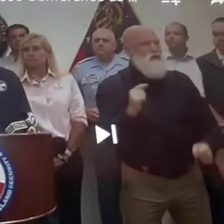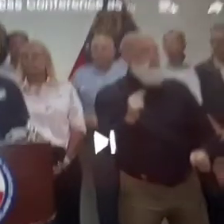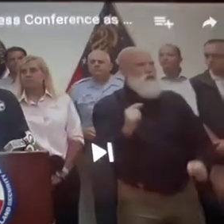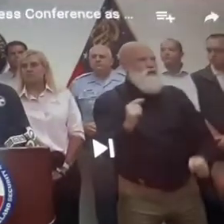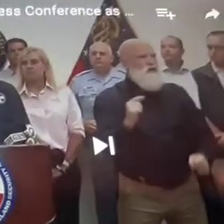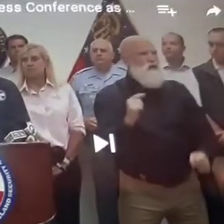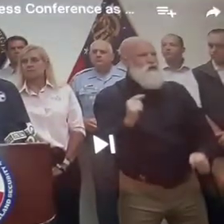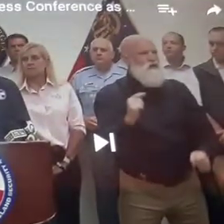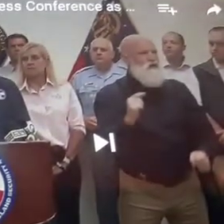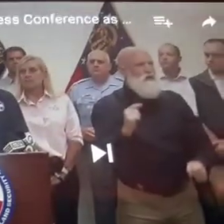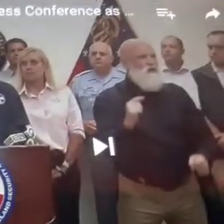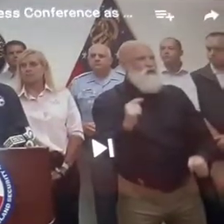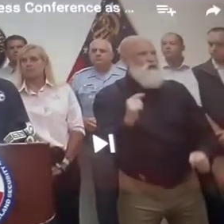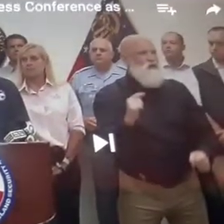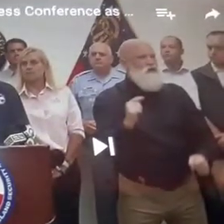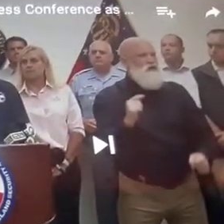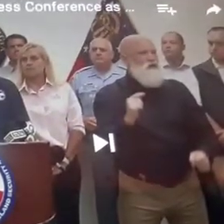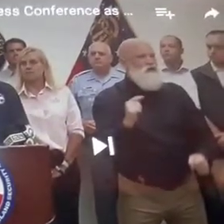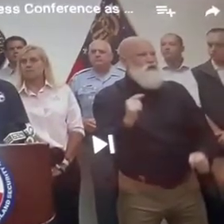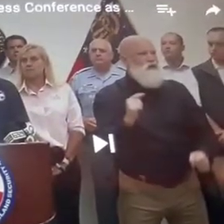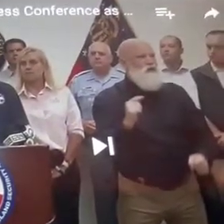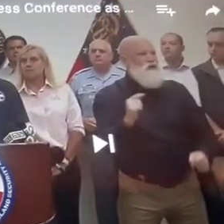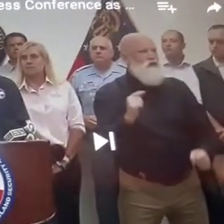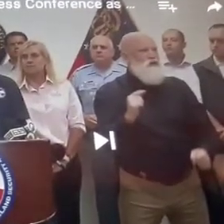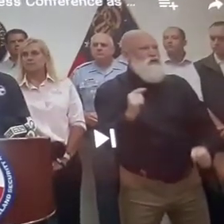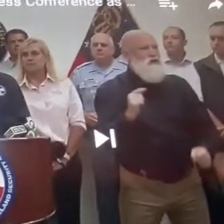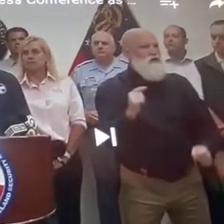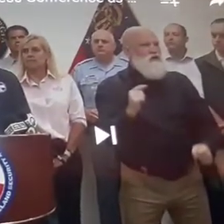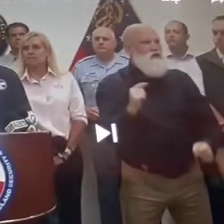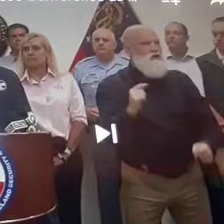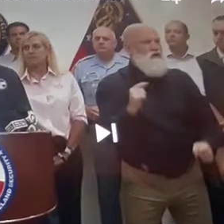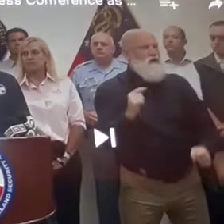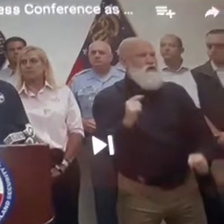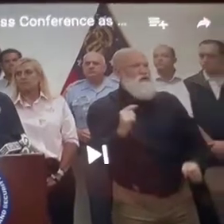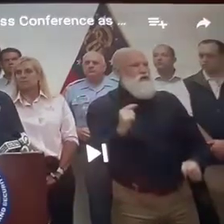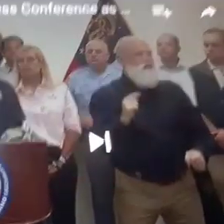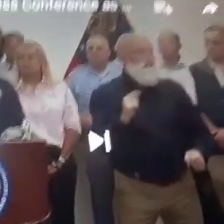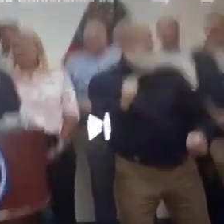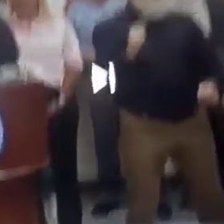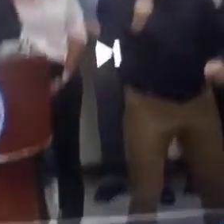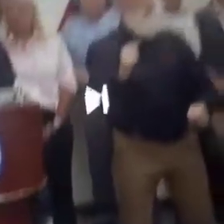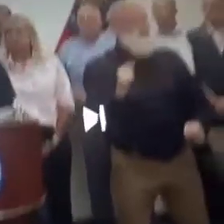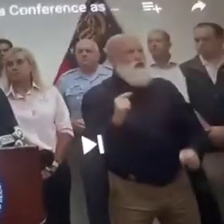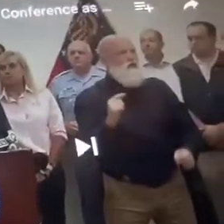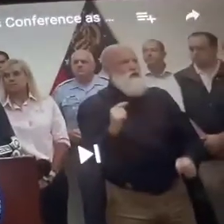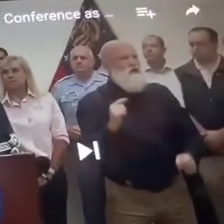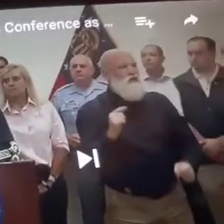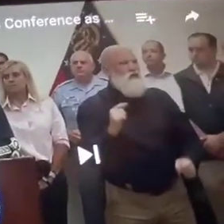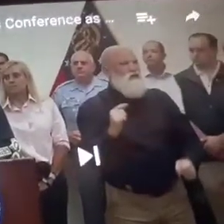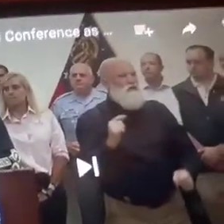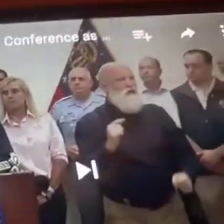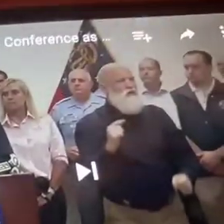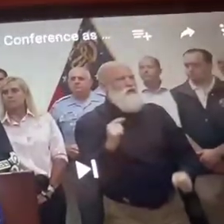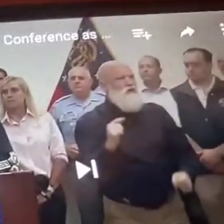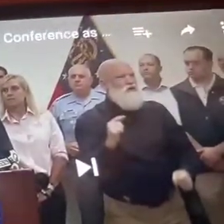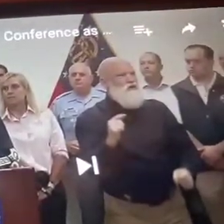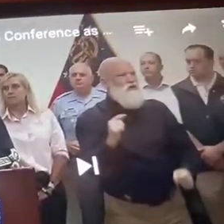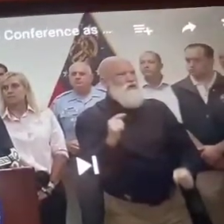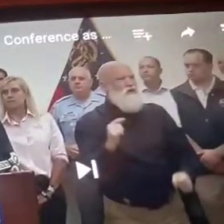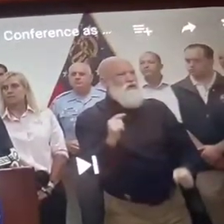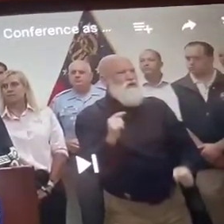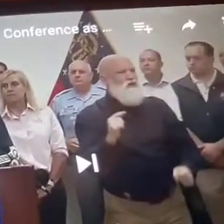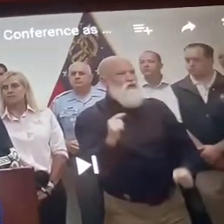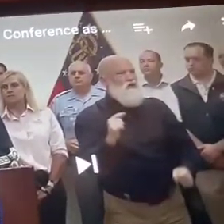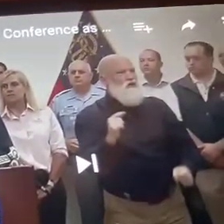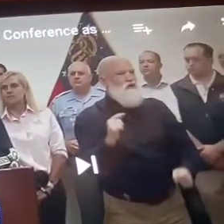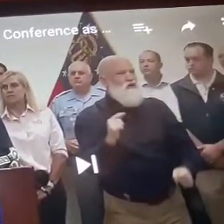road, the wrong way, to drive like the British if you need to get some supplies to the peoples. basically. So, but now he's going to talk